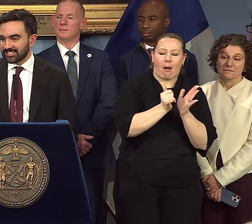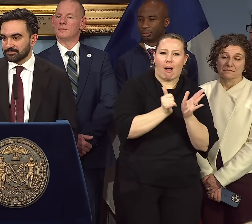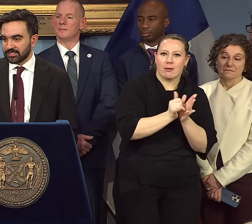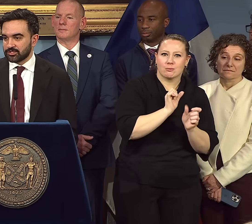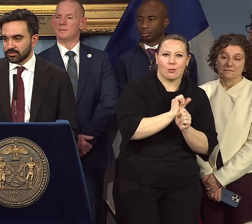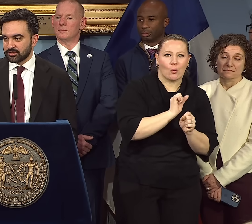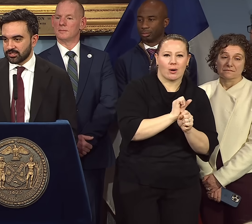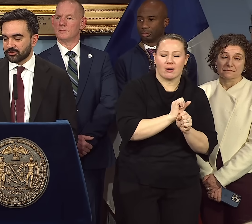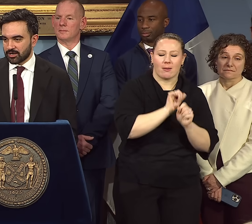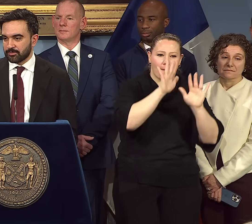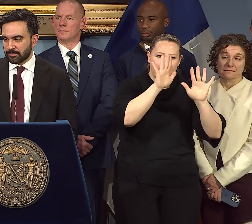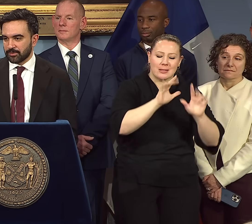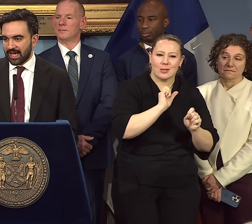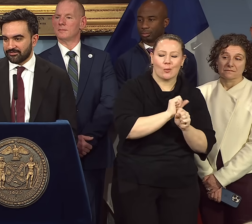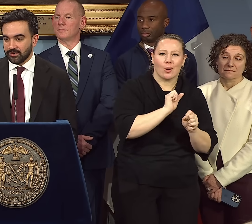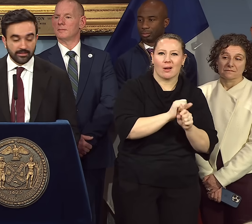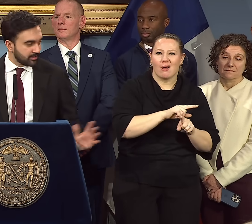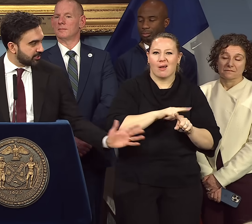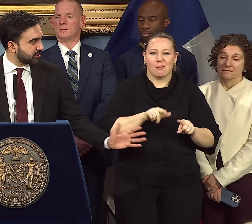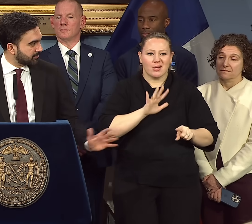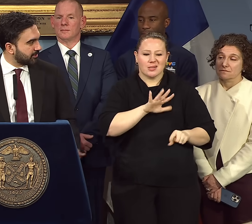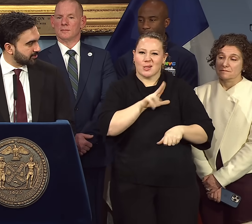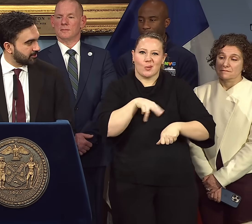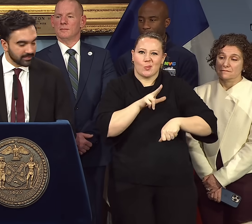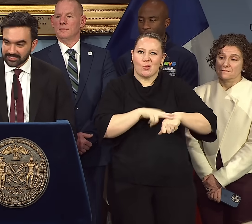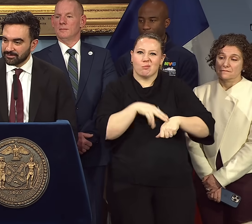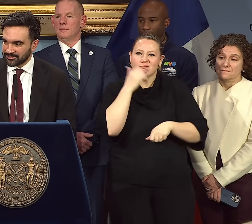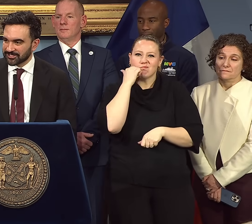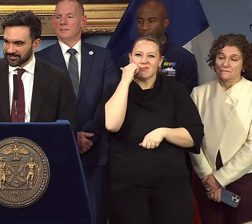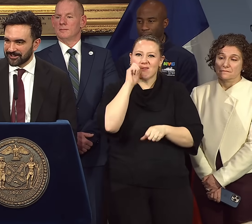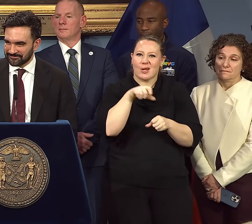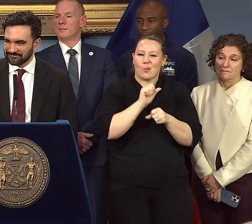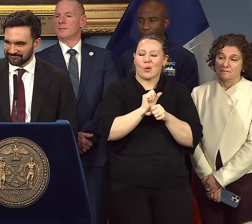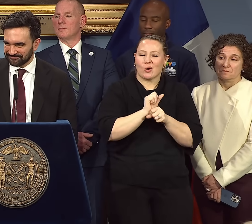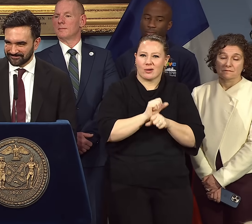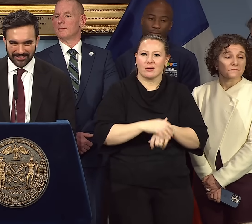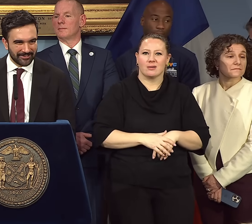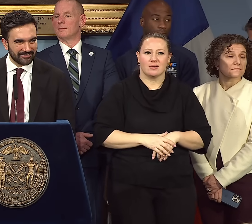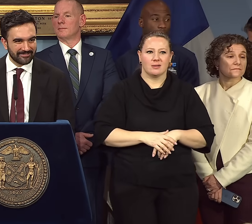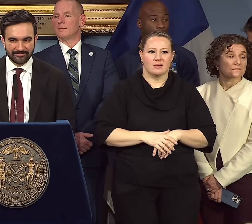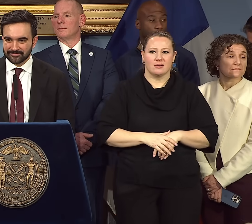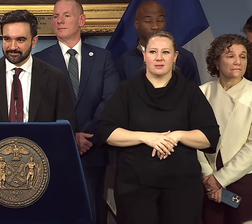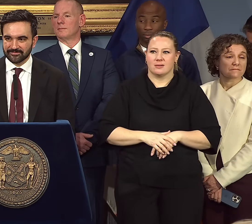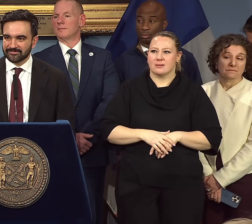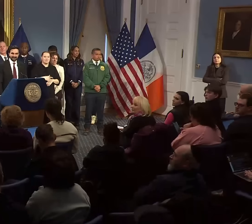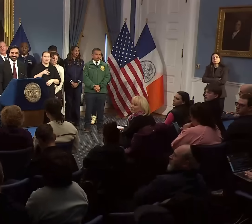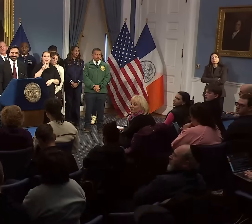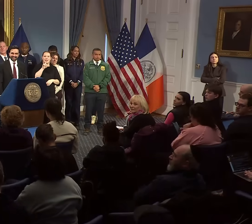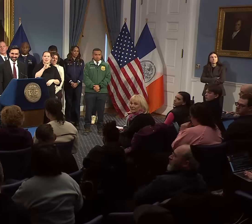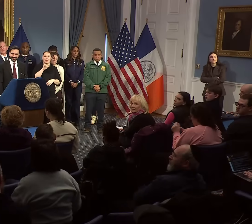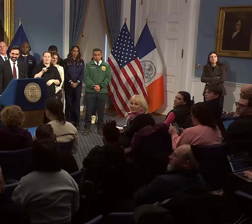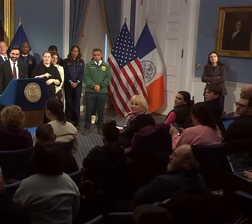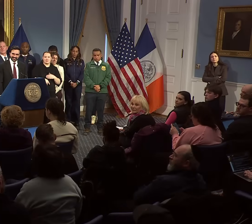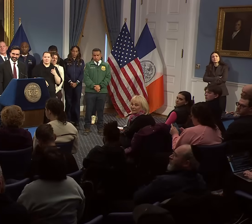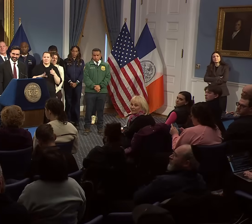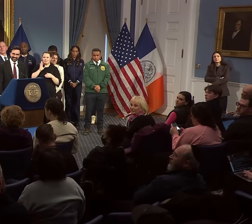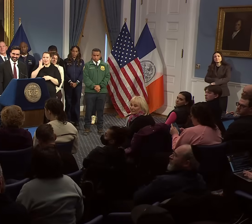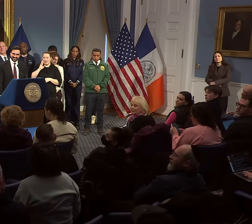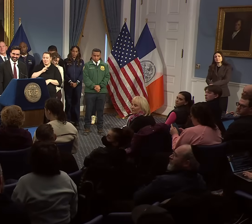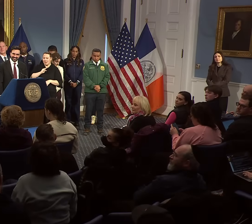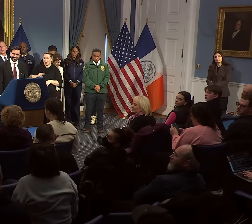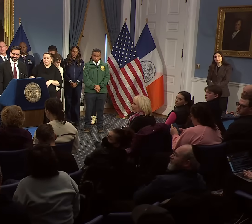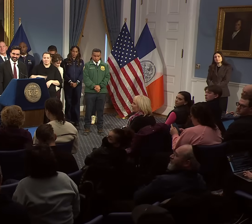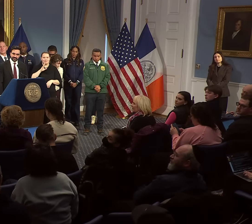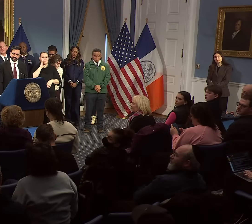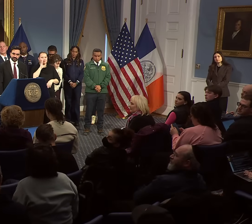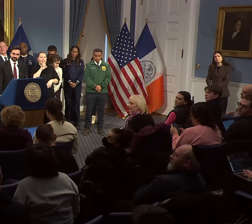just a testament to the incredible people we have here and the leadership that also leads them every single day. Yeah, Thank you. Hi, Mr. Mayor. Hi, Liz. How's it going?